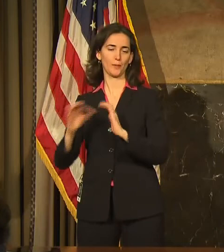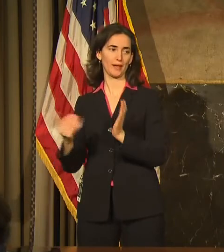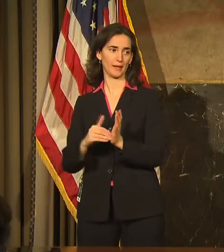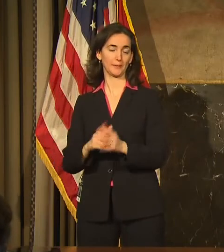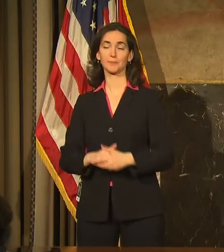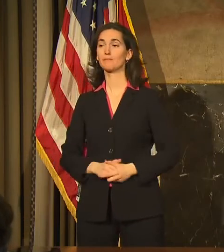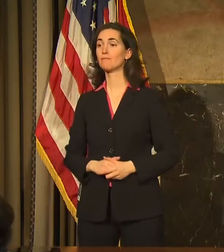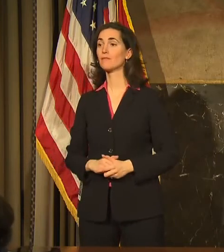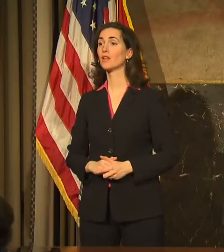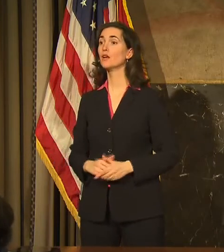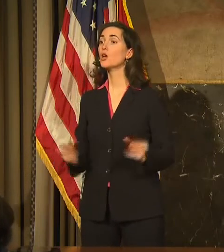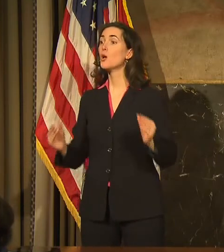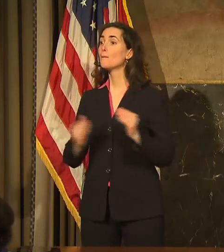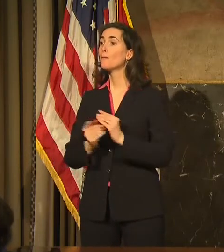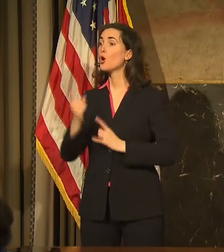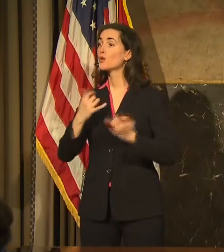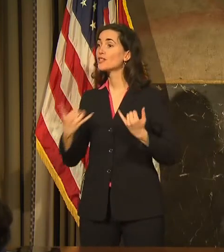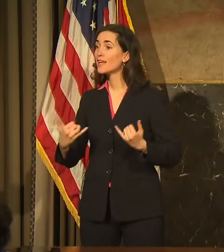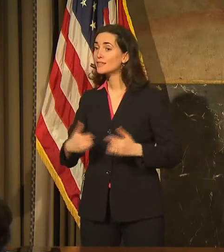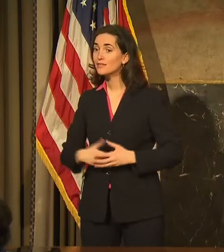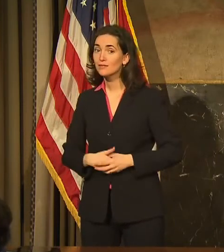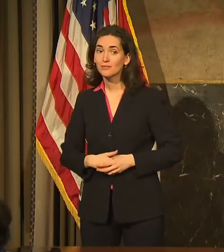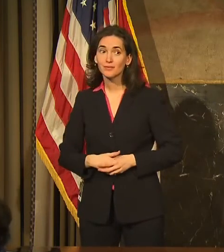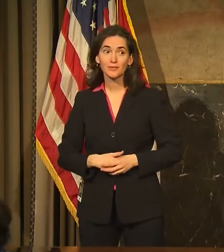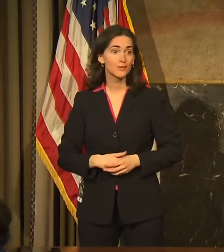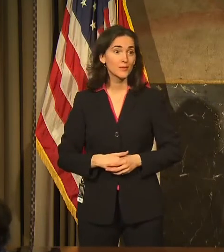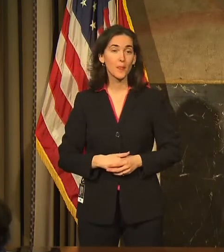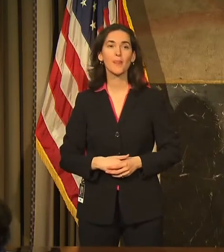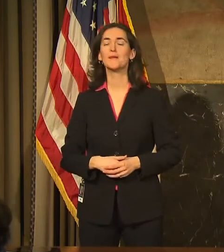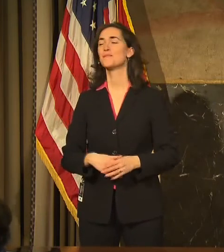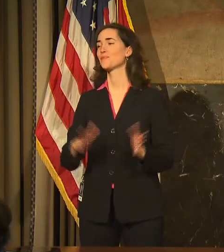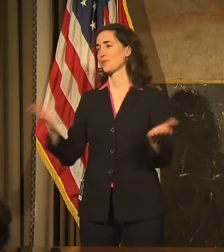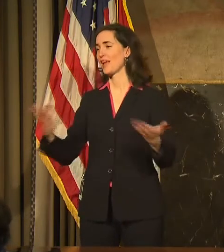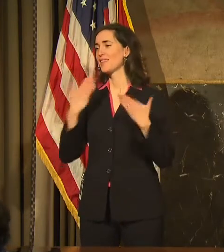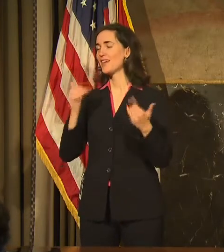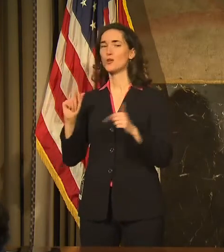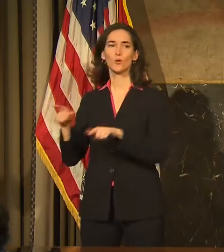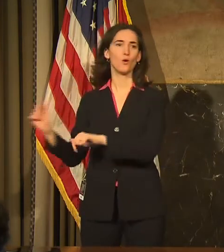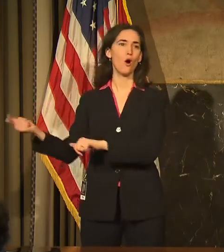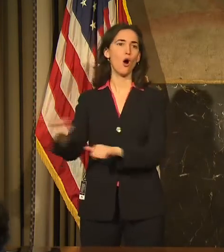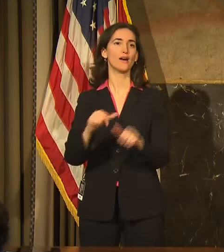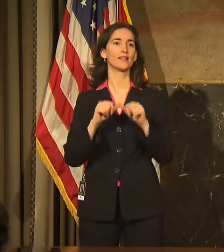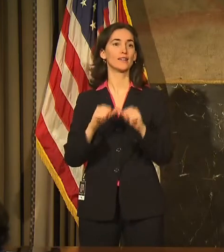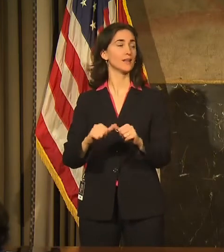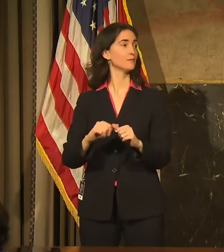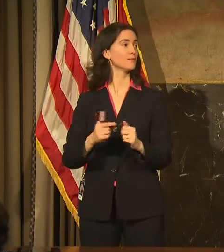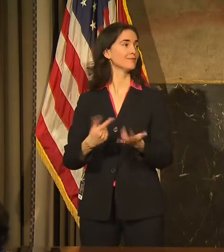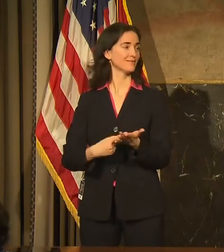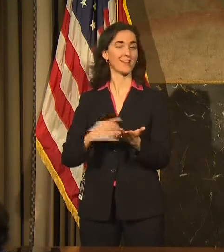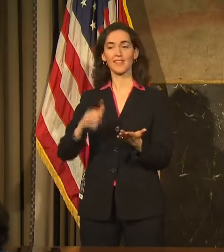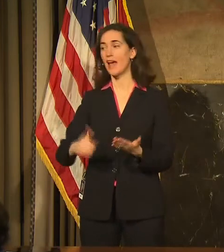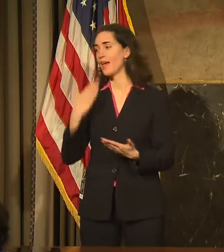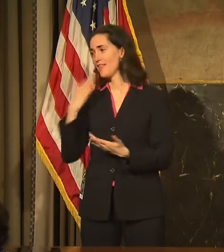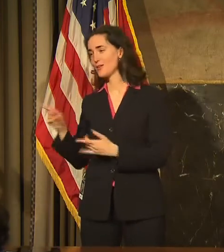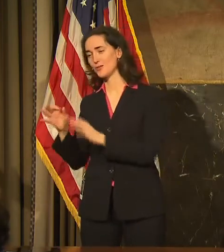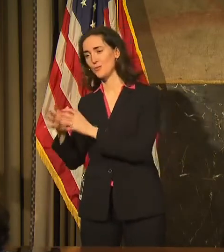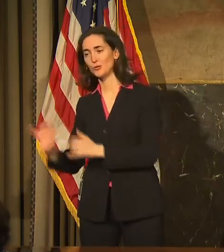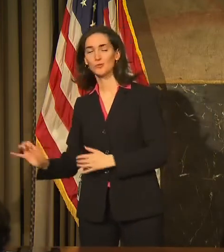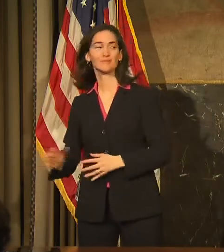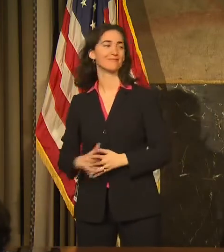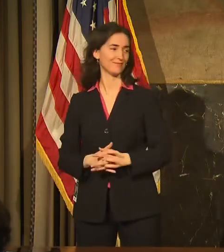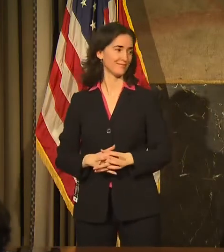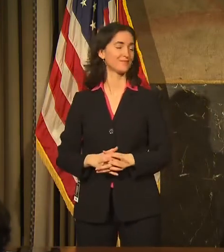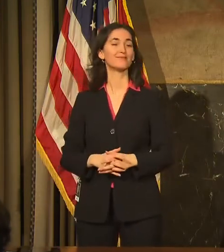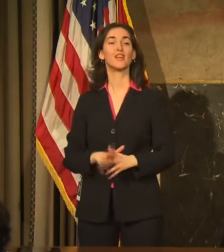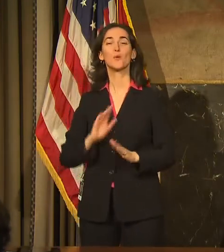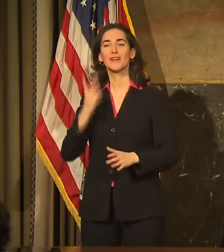Any other questions today? Well, I want to thank you all for continuing to cover this, and thank you as well. We